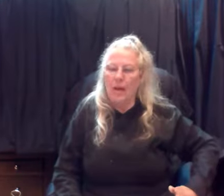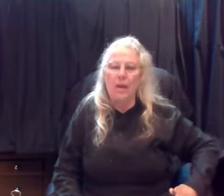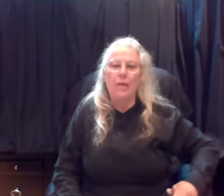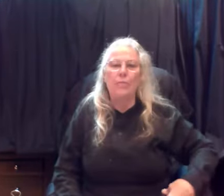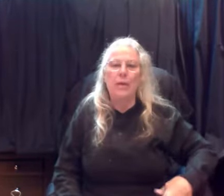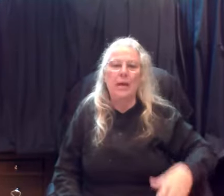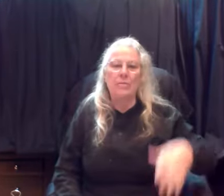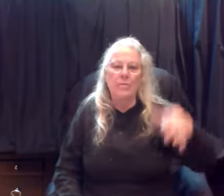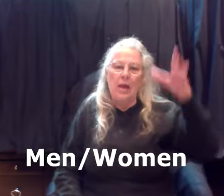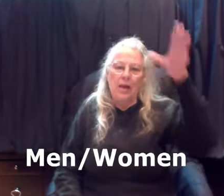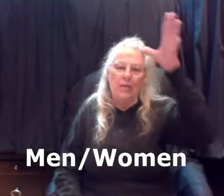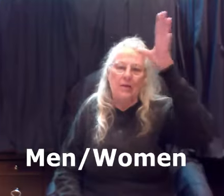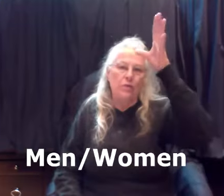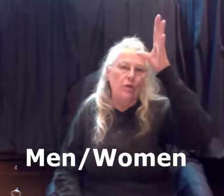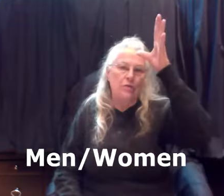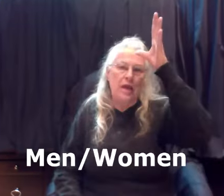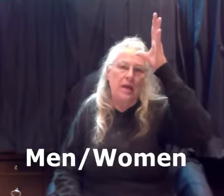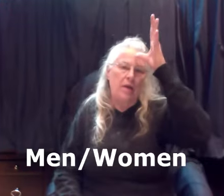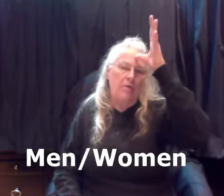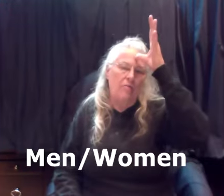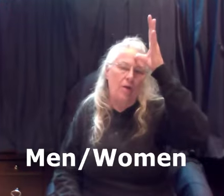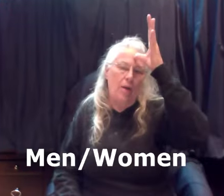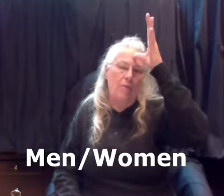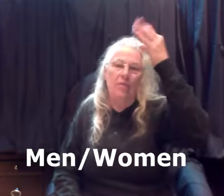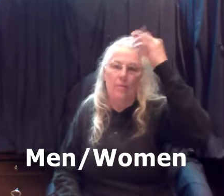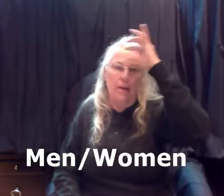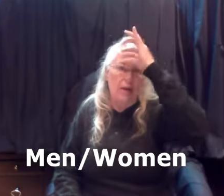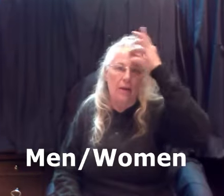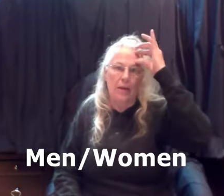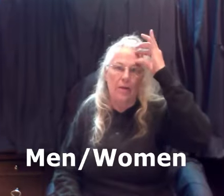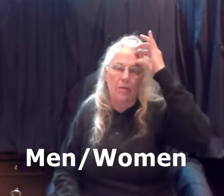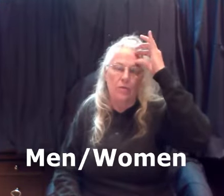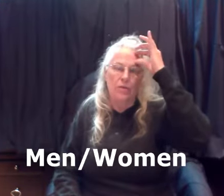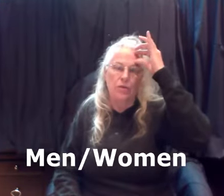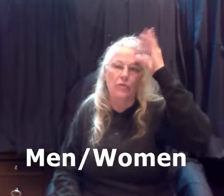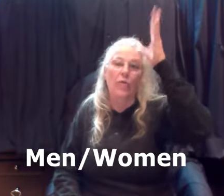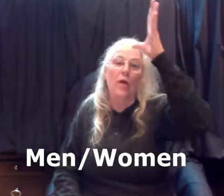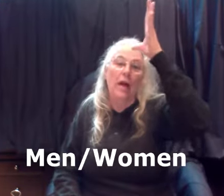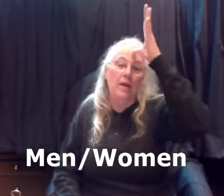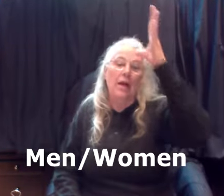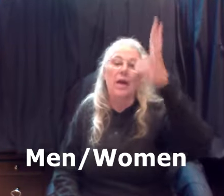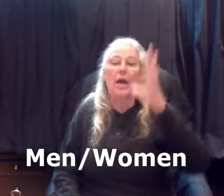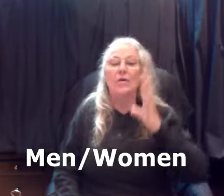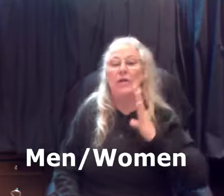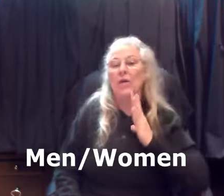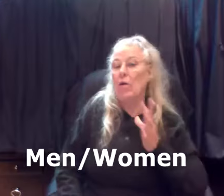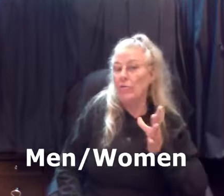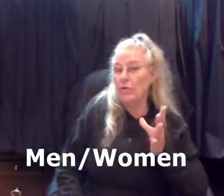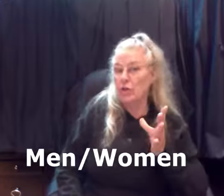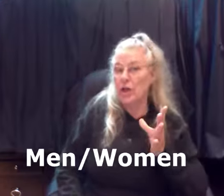Men. And that's where you're taking it. From the male area. Which is your forehead. Down off your chest.